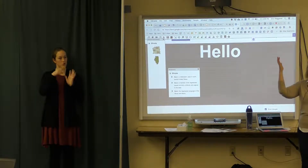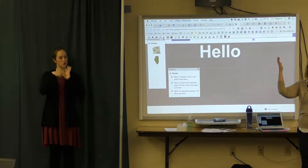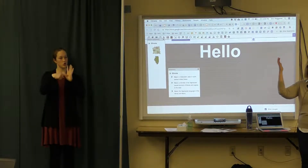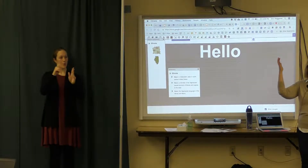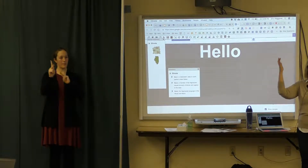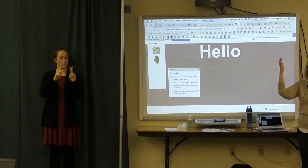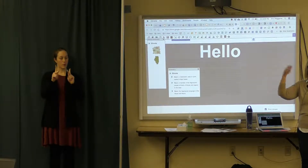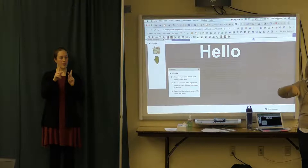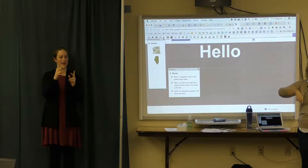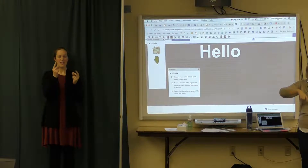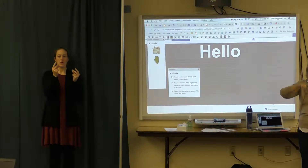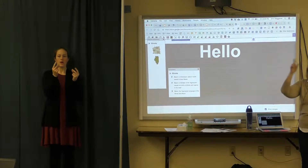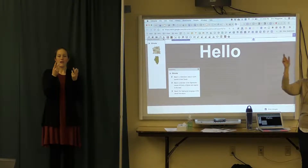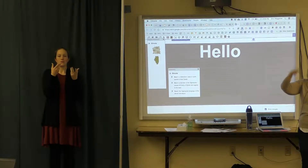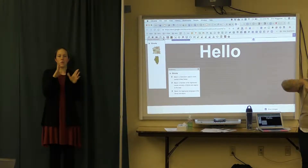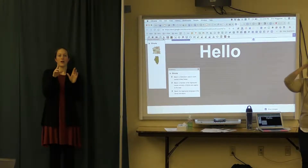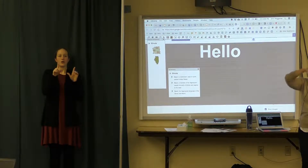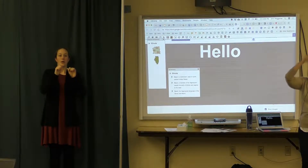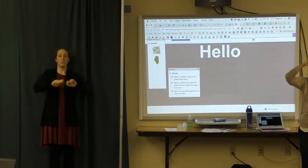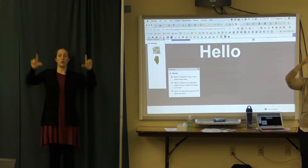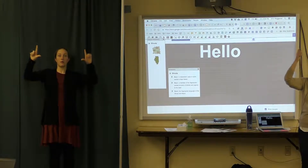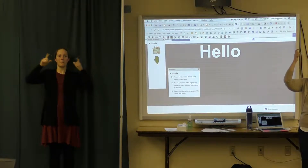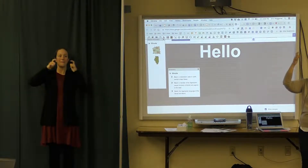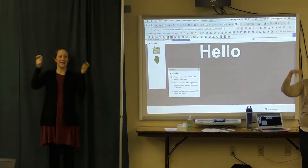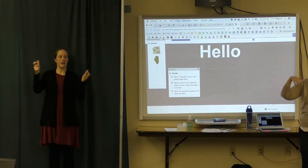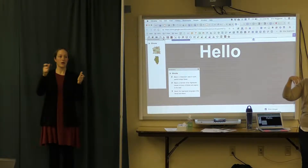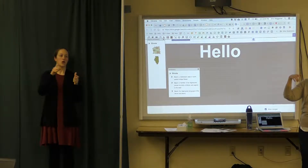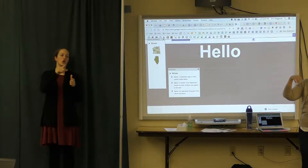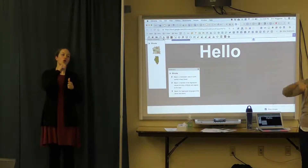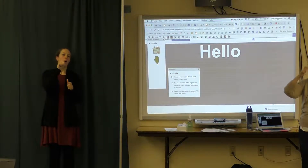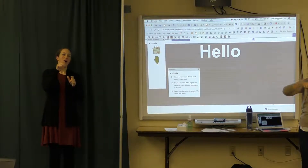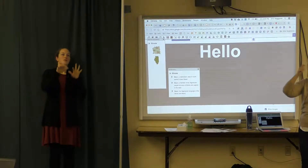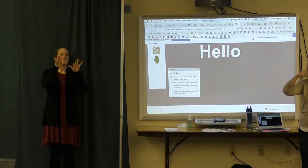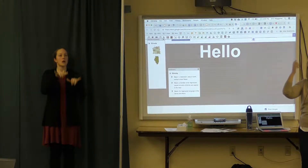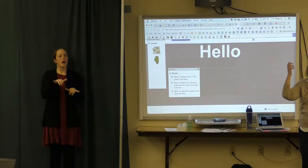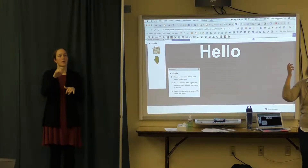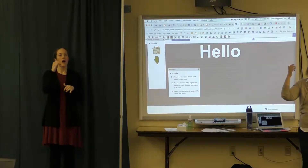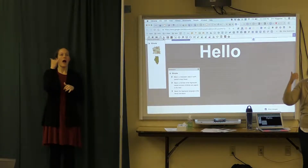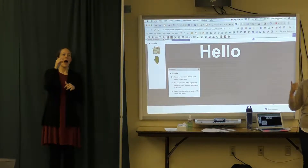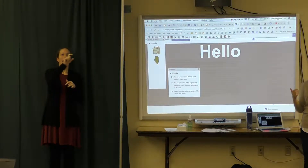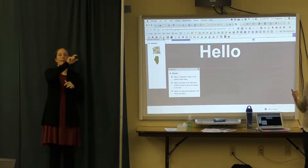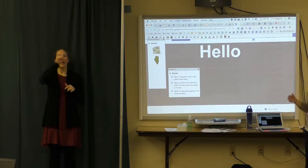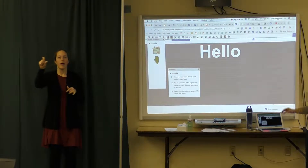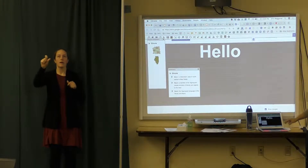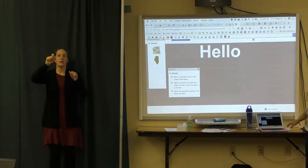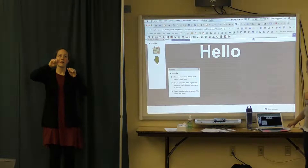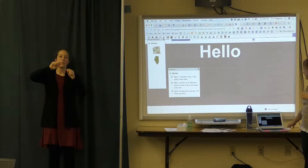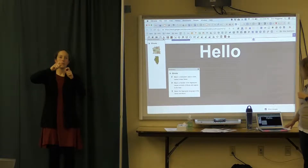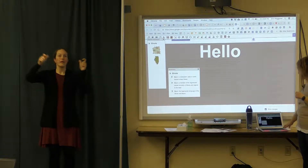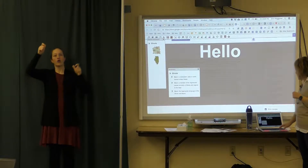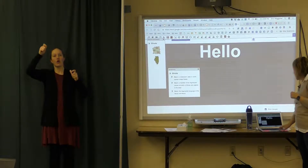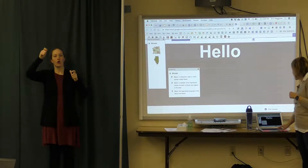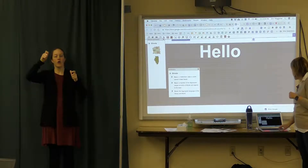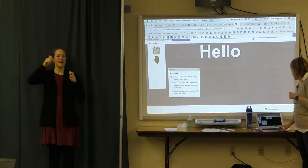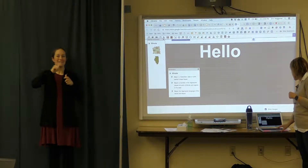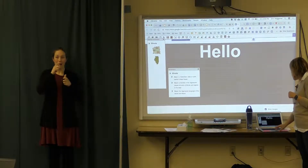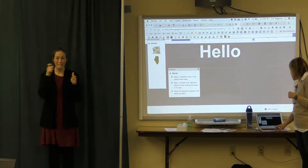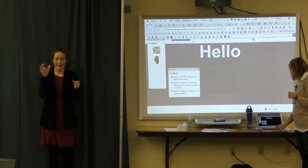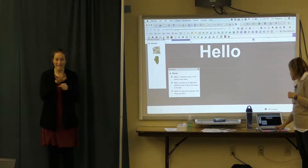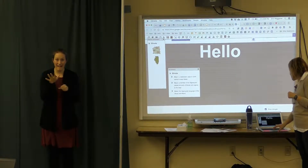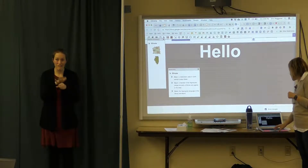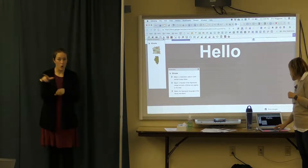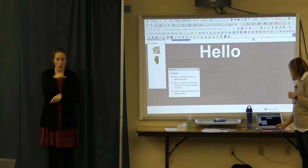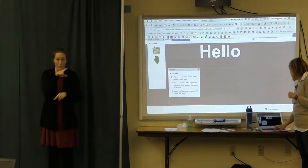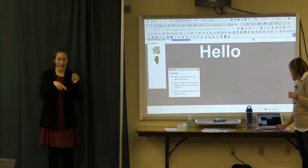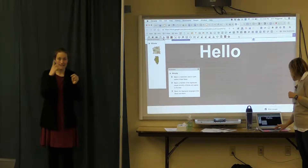real quick way to make something big without like highlighting it, making the font 100. That's not big enough. Make the font 200, you know. And then you